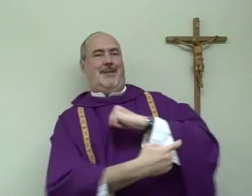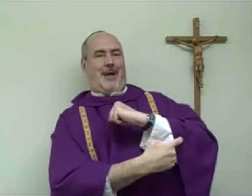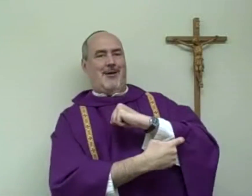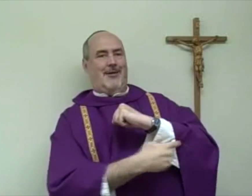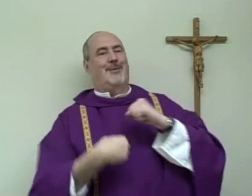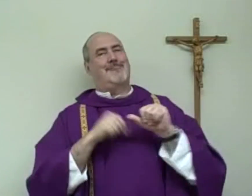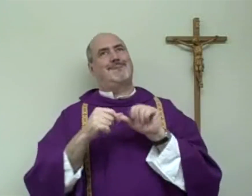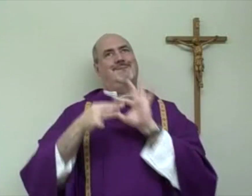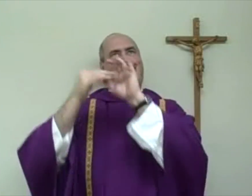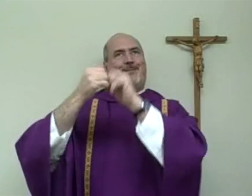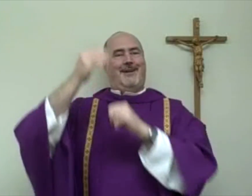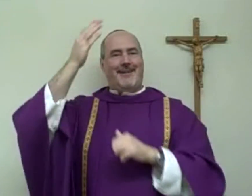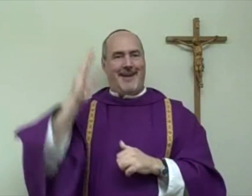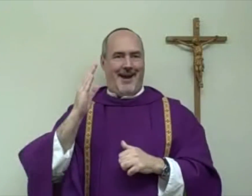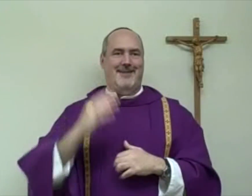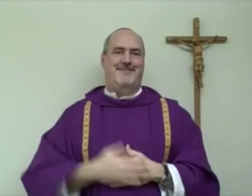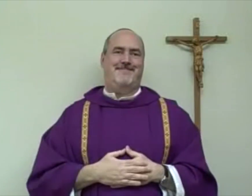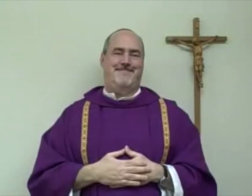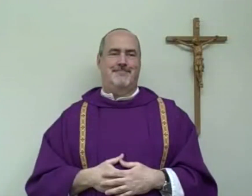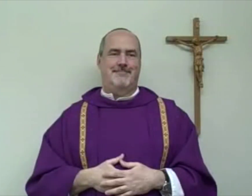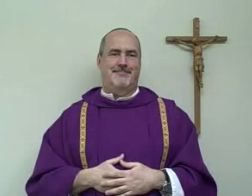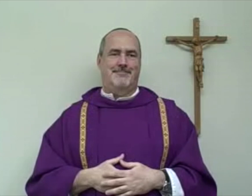no, it teaches us and helps us to